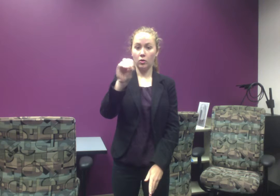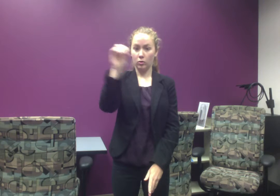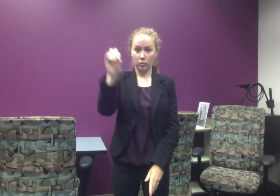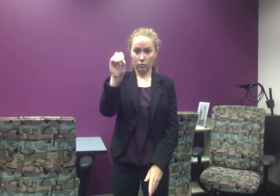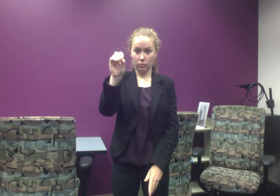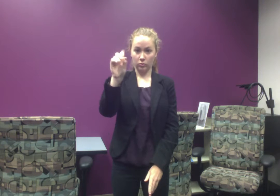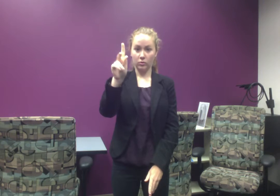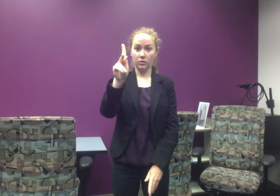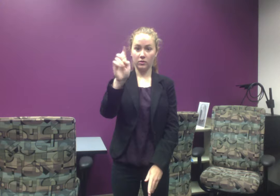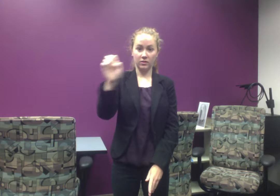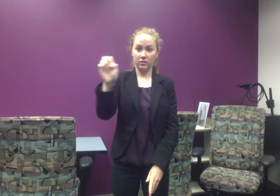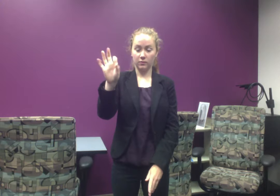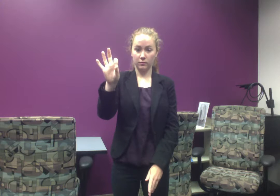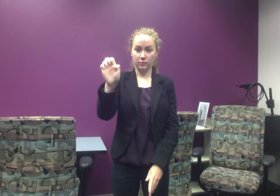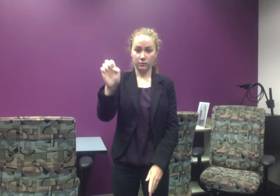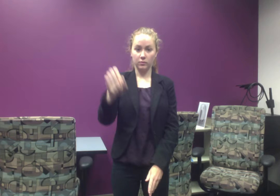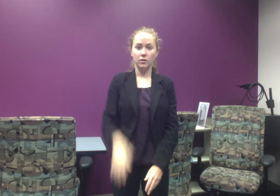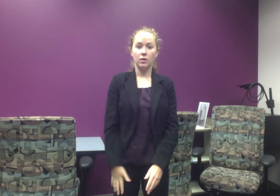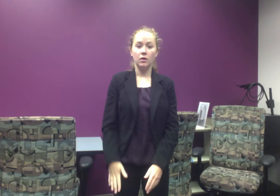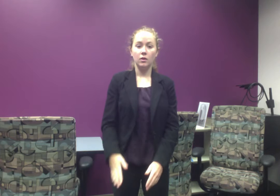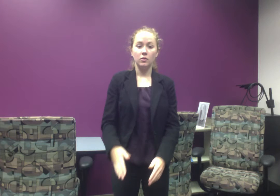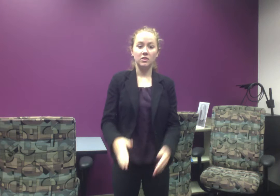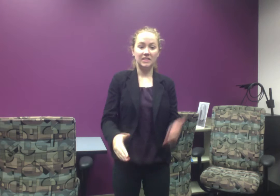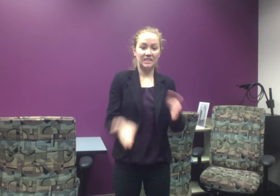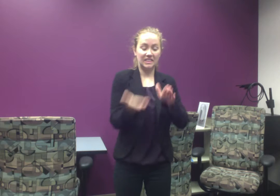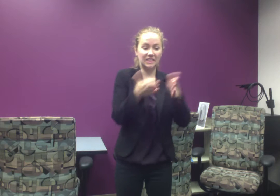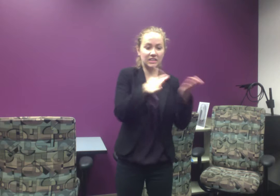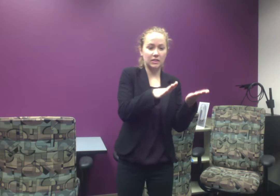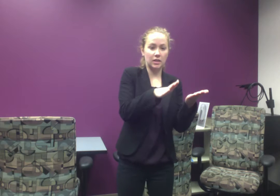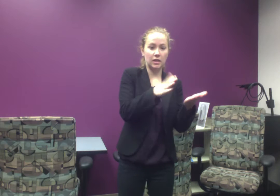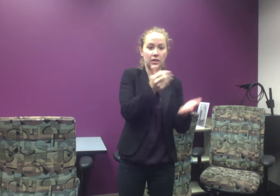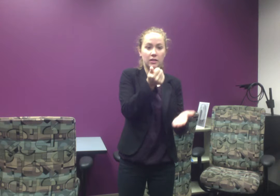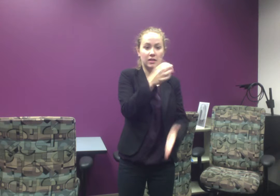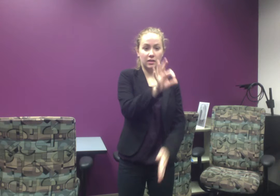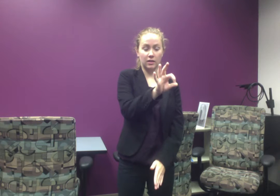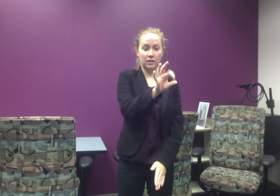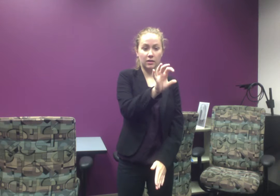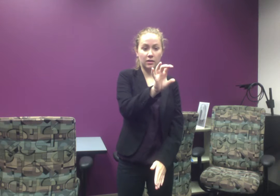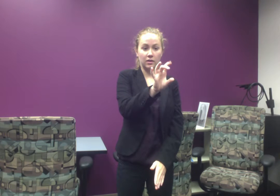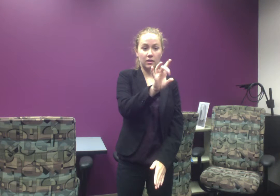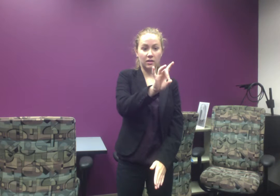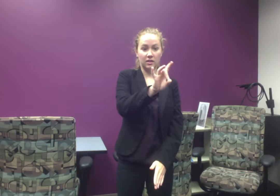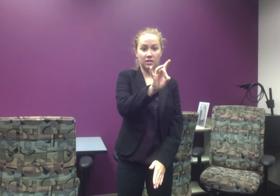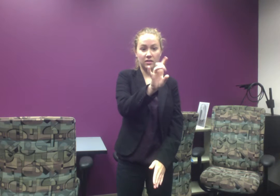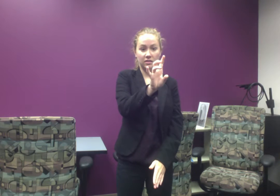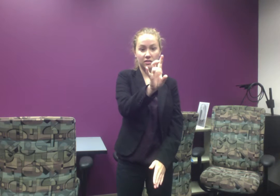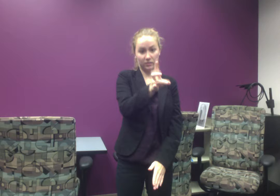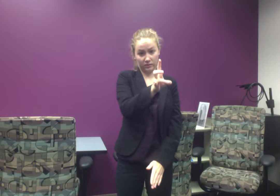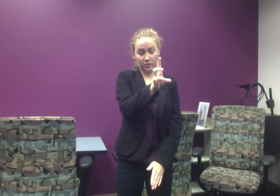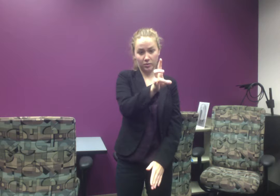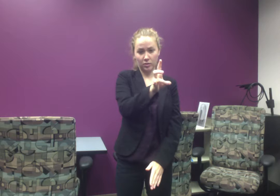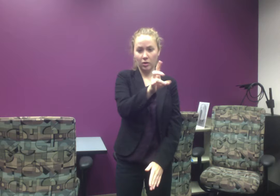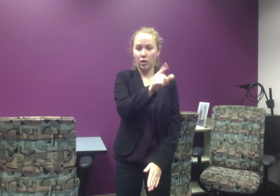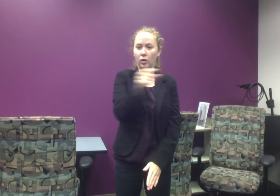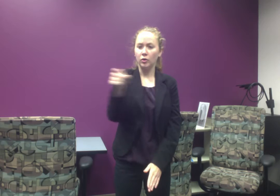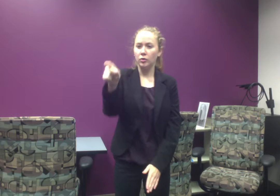1987. How many of you were born in 1987 or 88? Okay, so she died around the same time you were born. And she lived